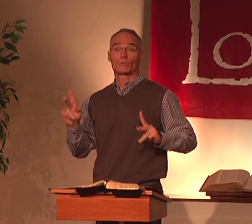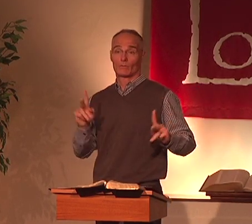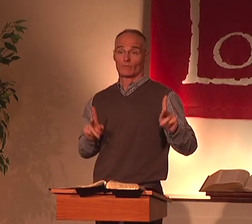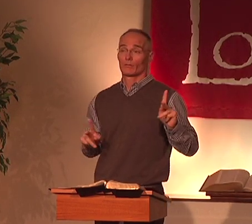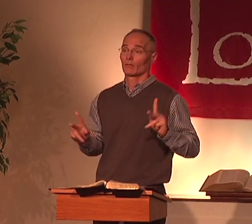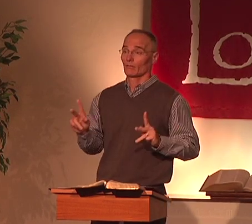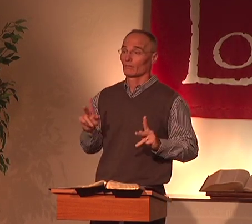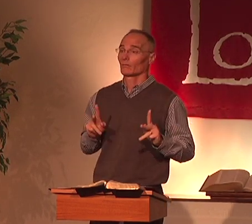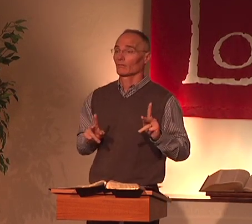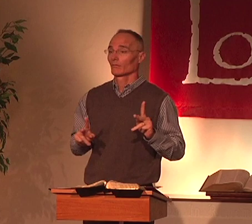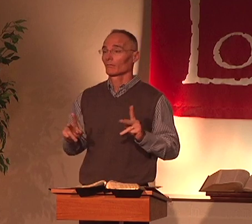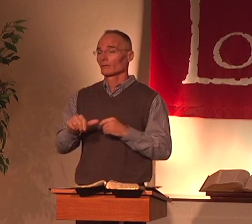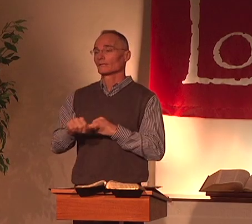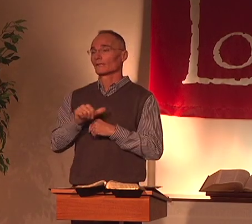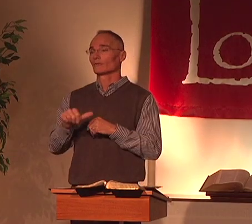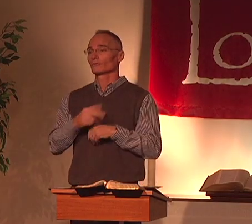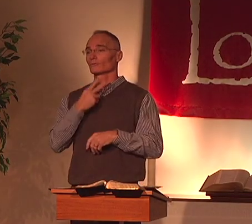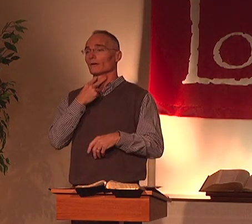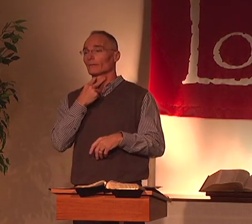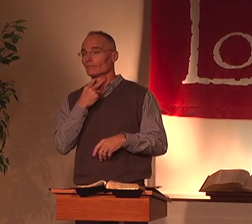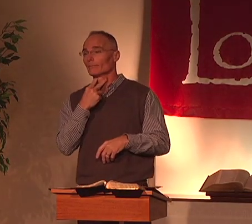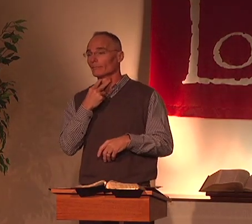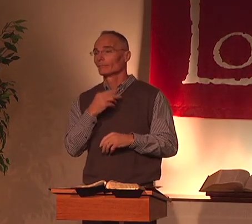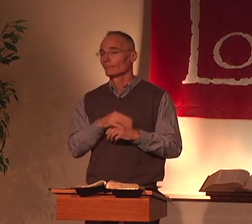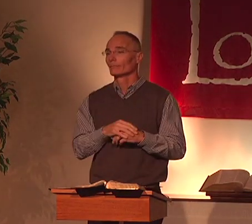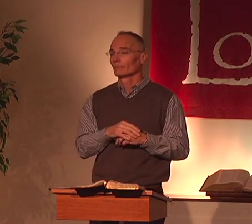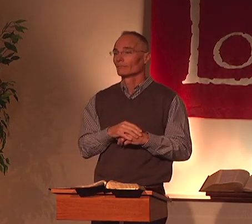Fearing people Is a dangerous trap